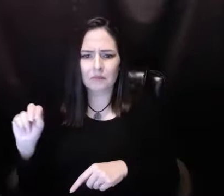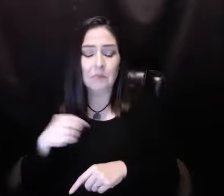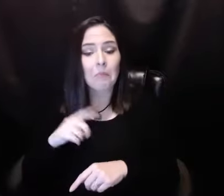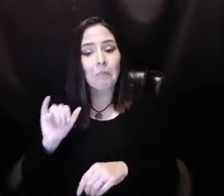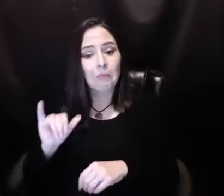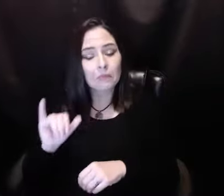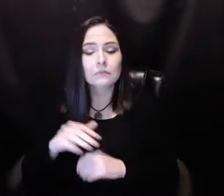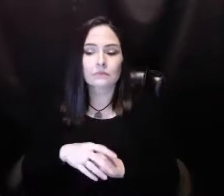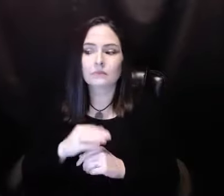Al-Anon. So,